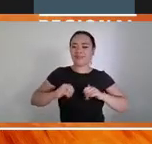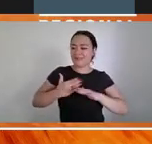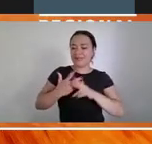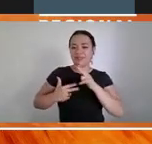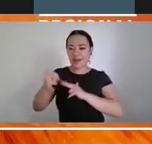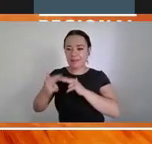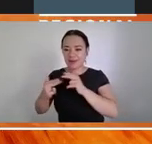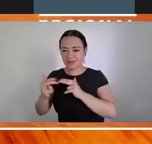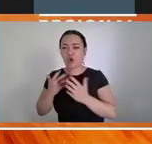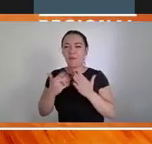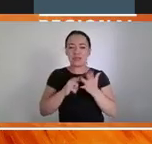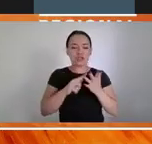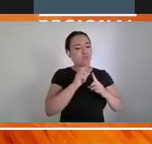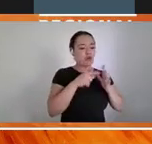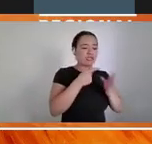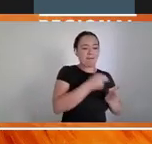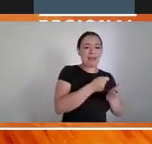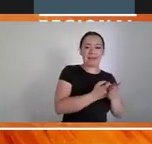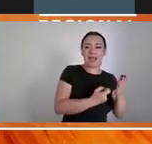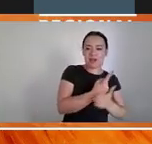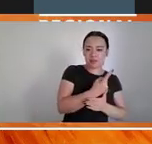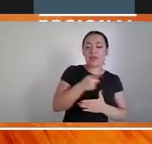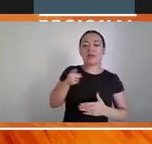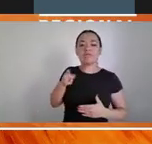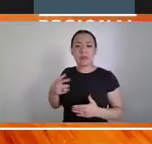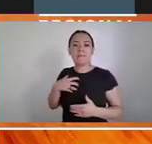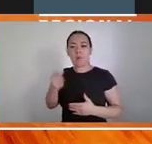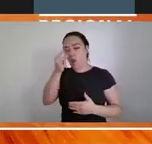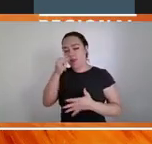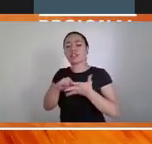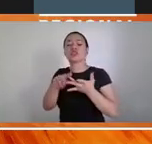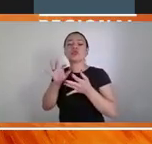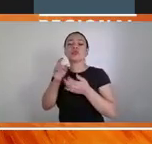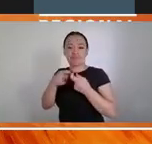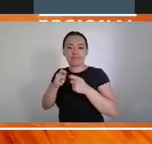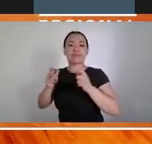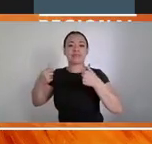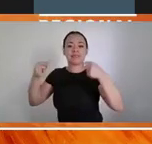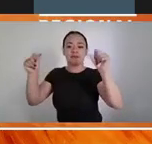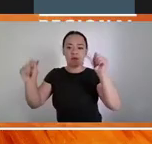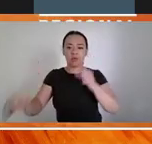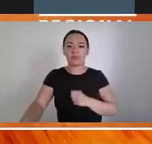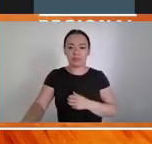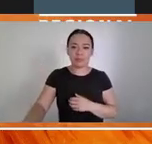rather than project-based outcomes were more likely to be successful. The